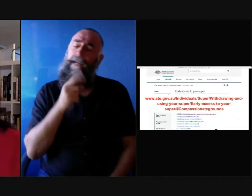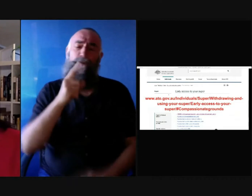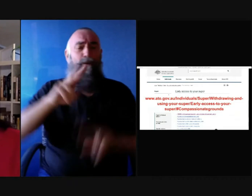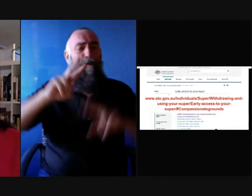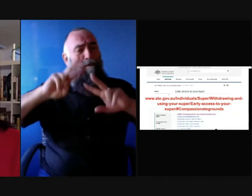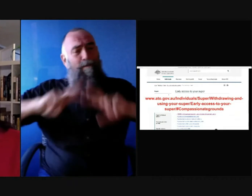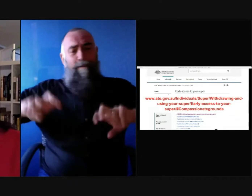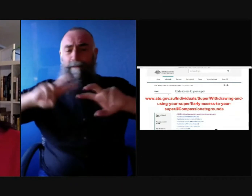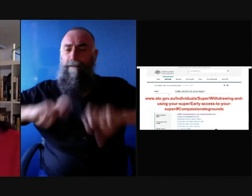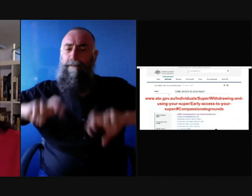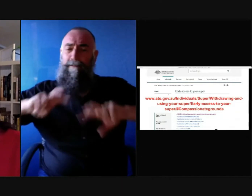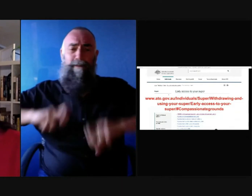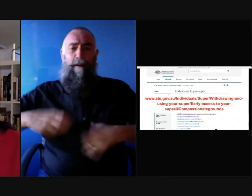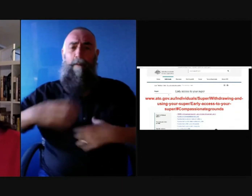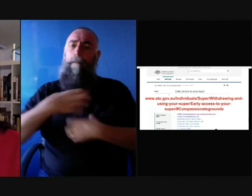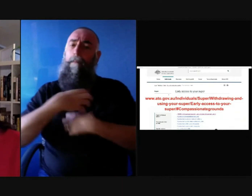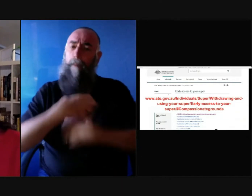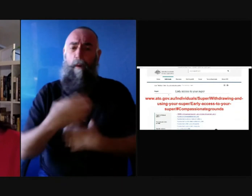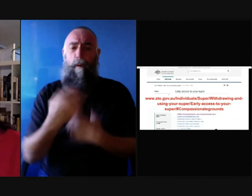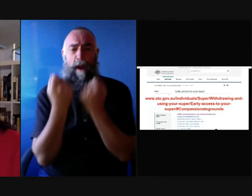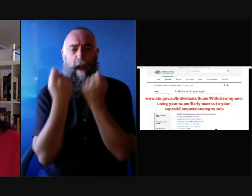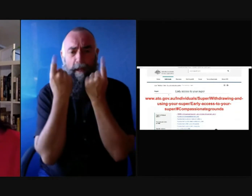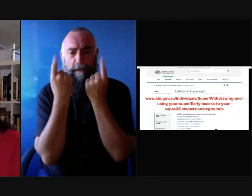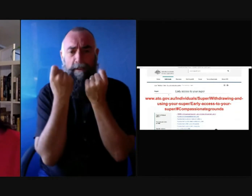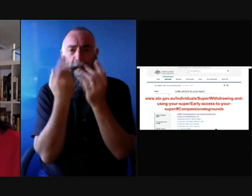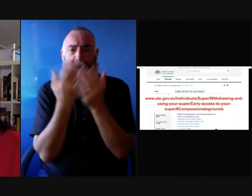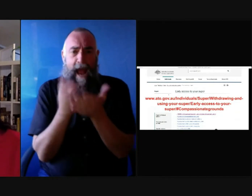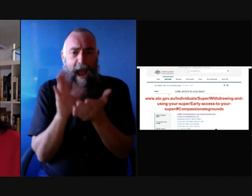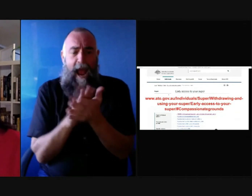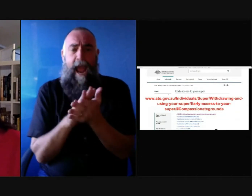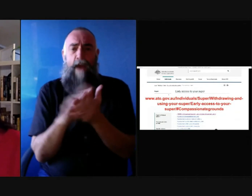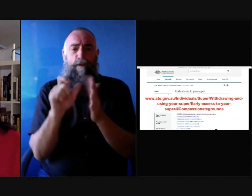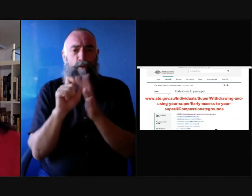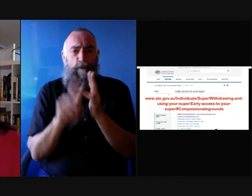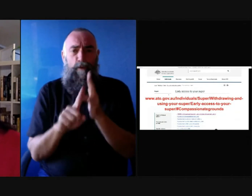can about how to do that and what that looks like,